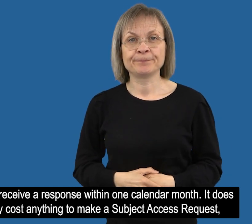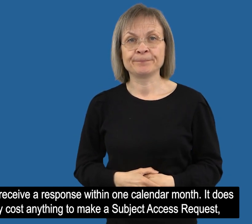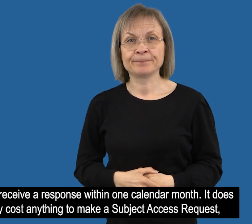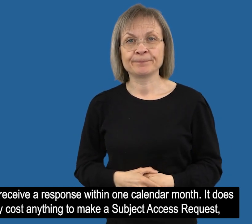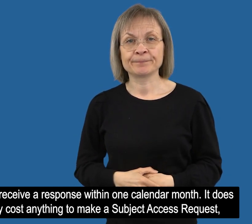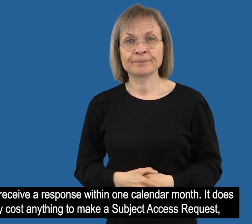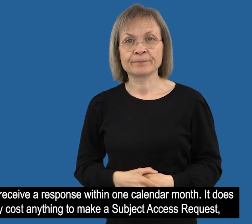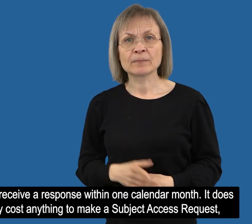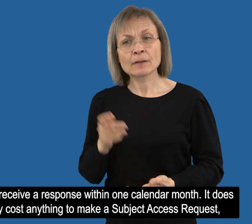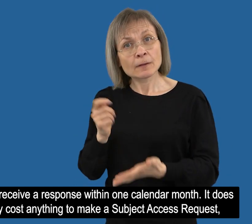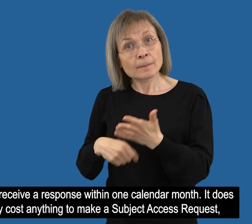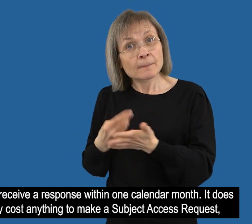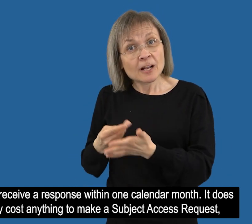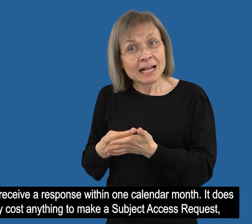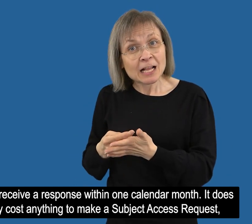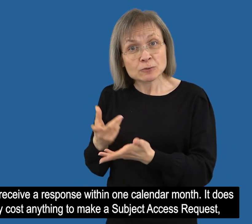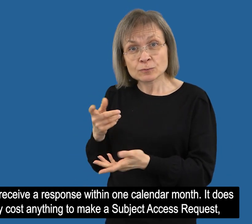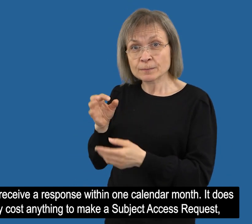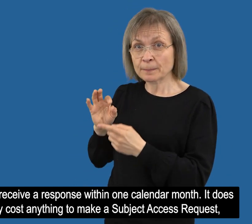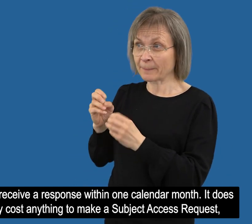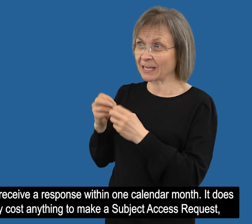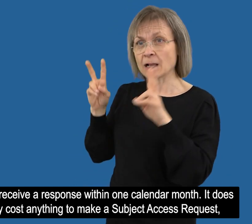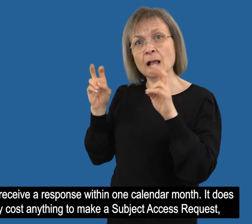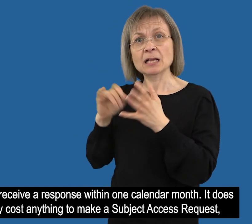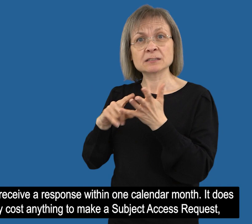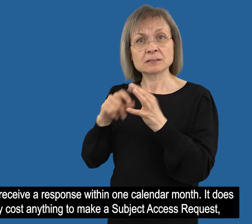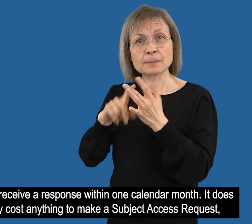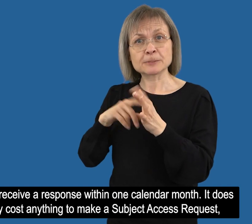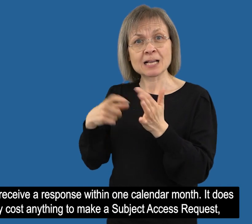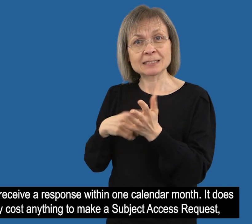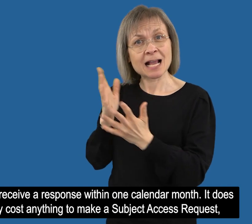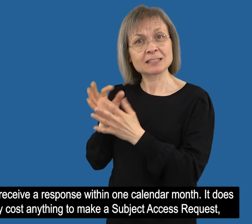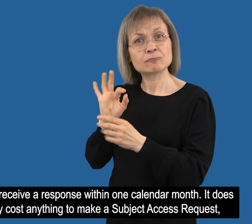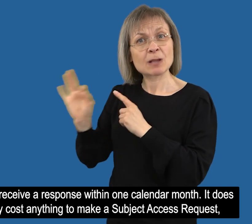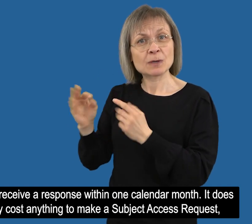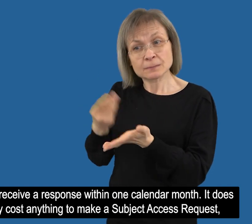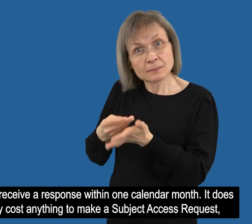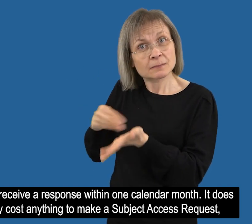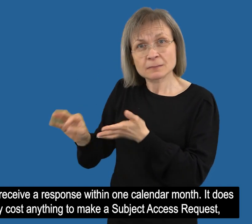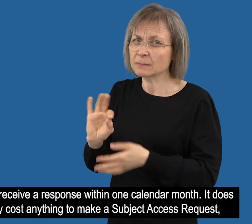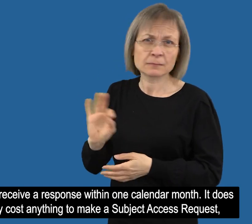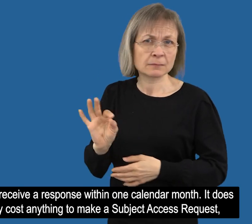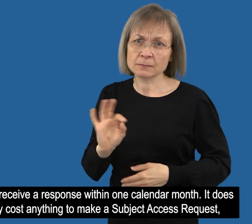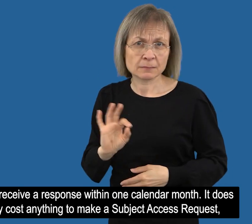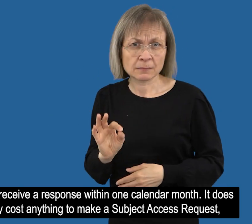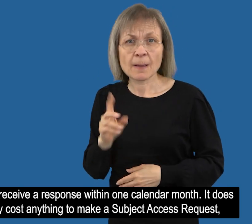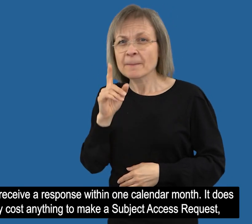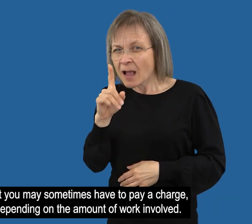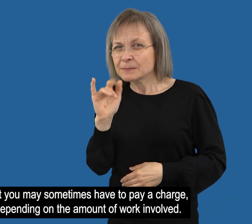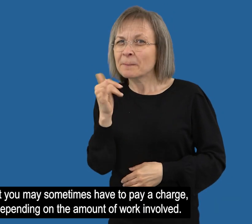It does not usually cost anything to make a subject access request, but you may sometimes have to pay a charge, depending on the